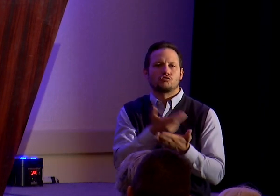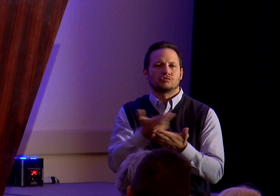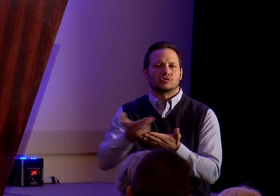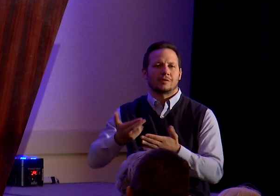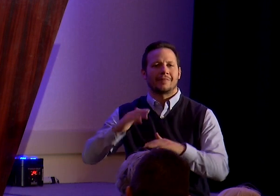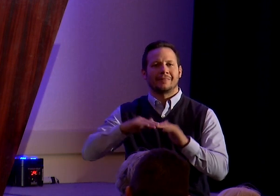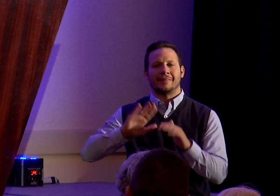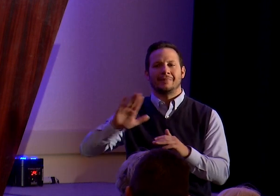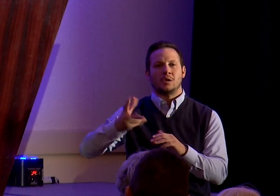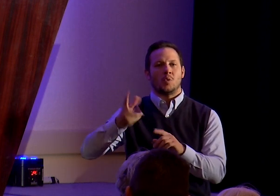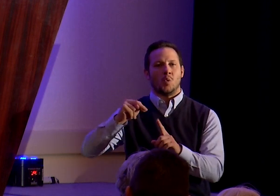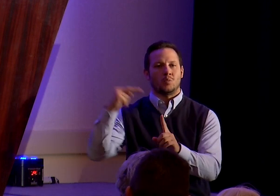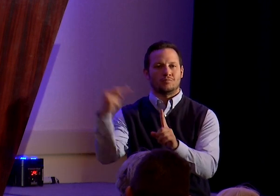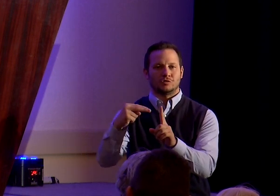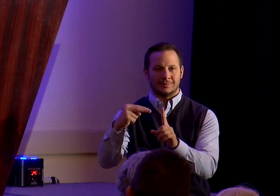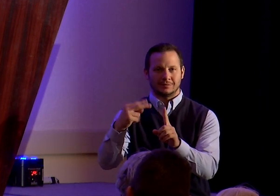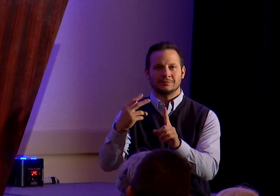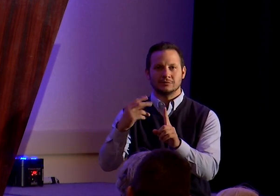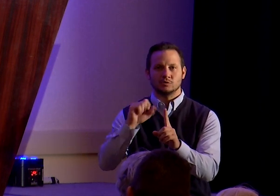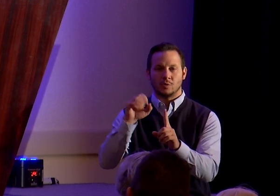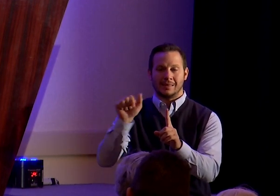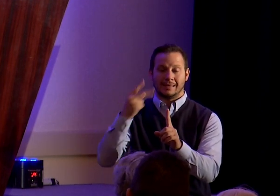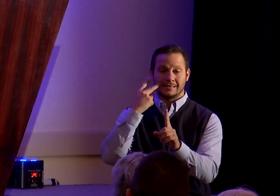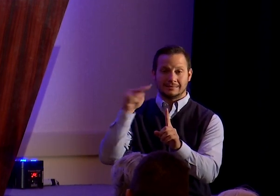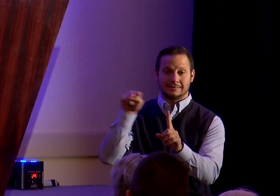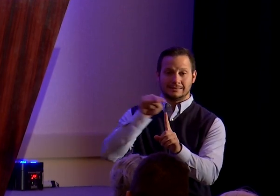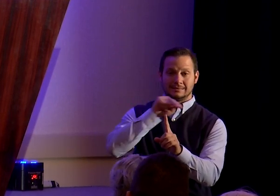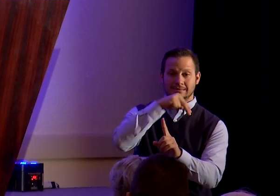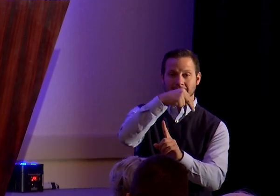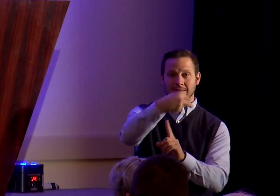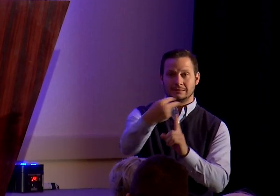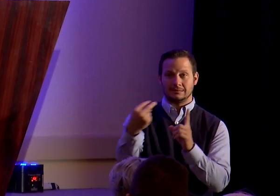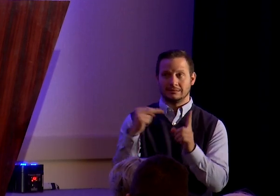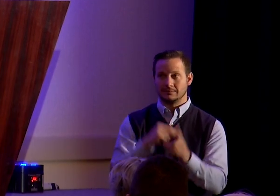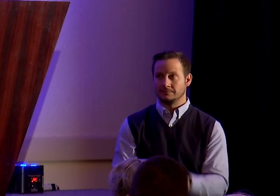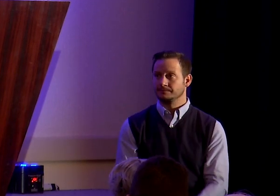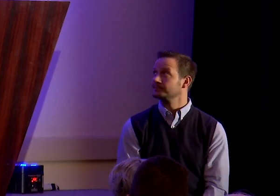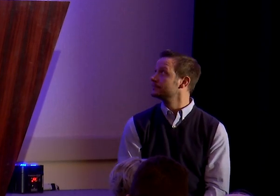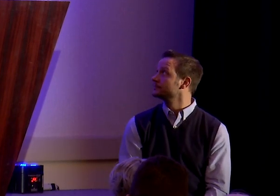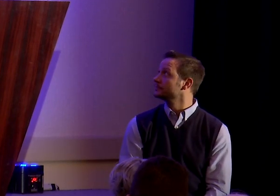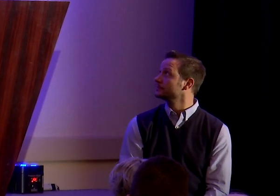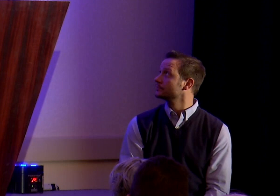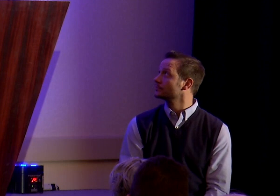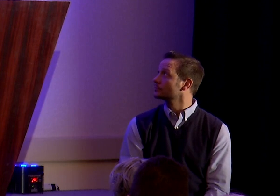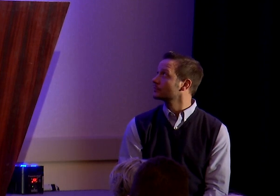viewpoint so they can consider all aspects of what they're trying to accomplish.